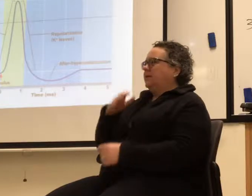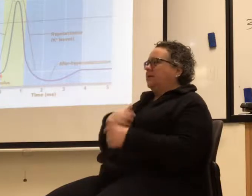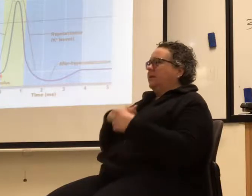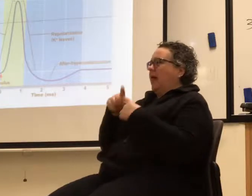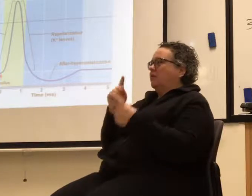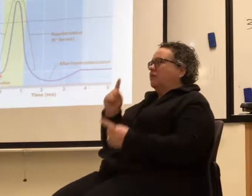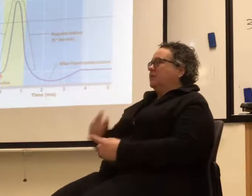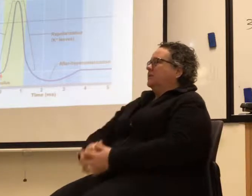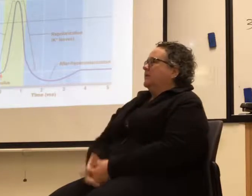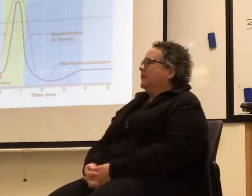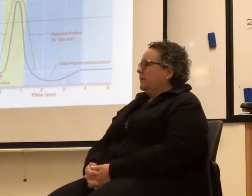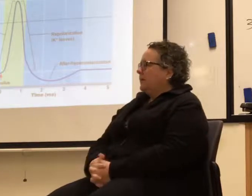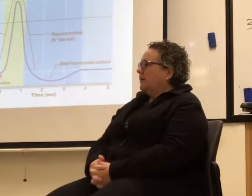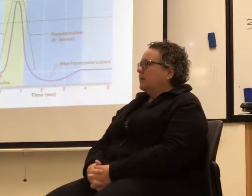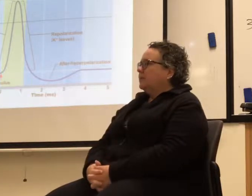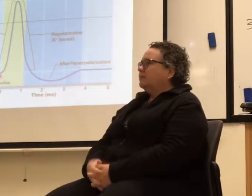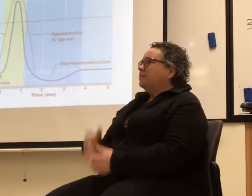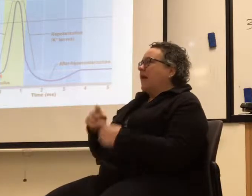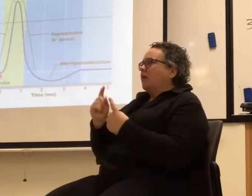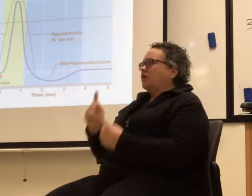hyperpolarization.